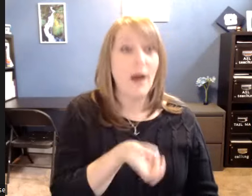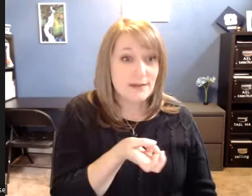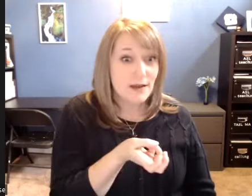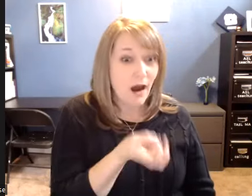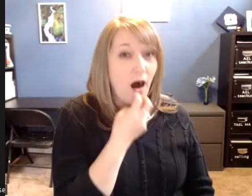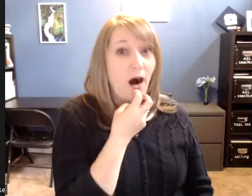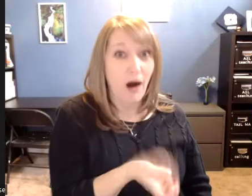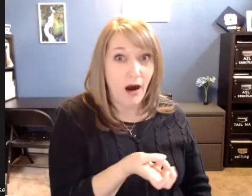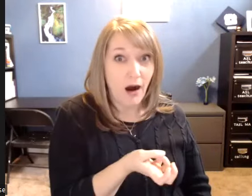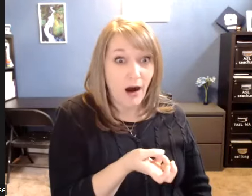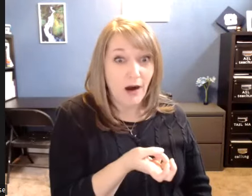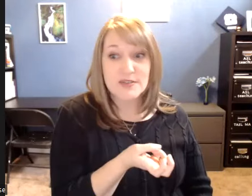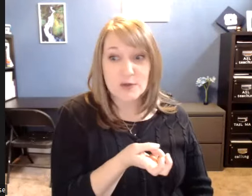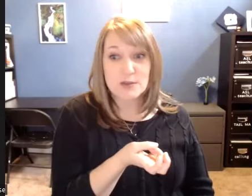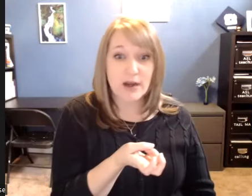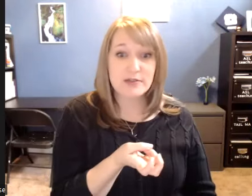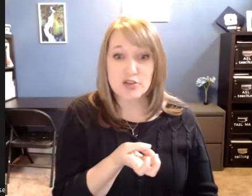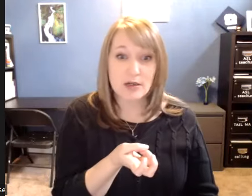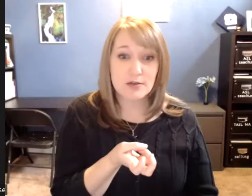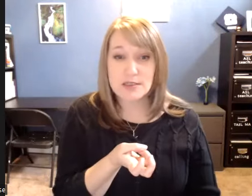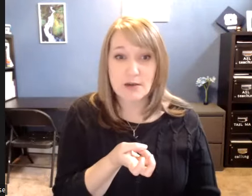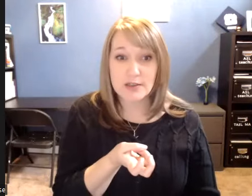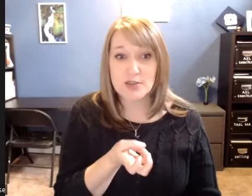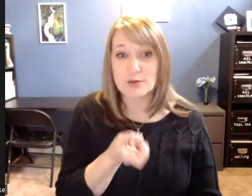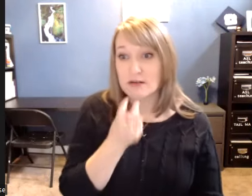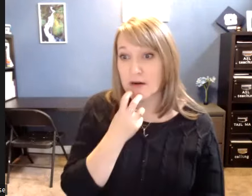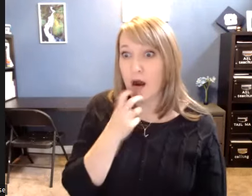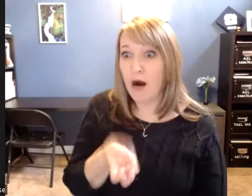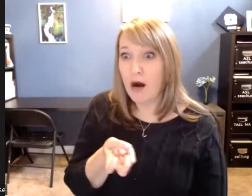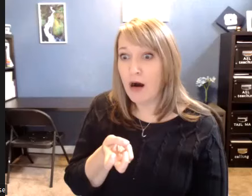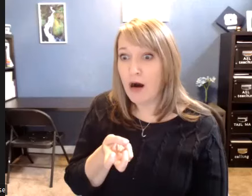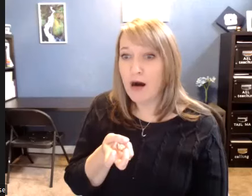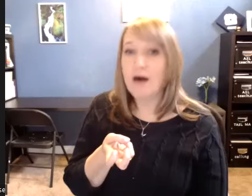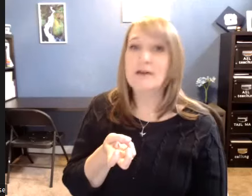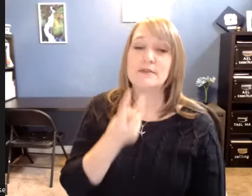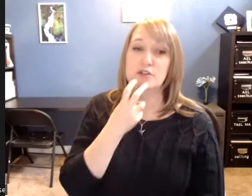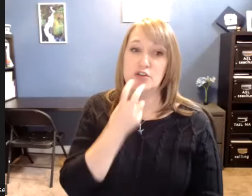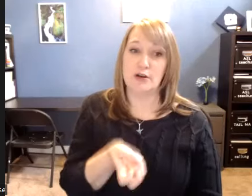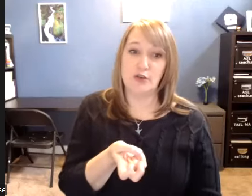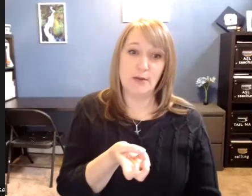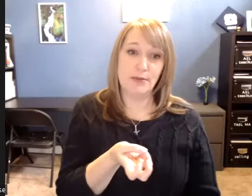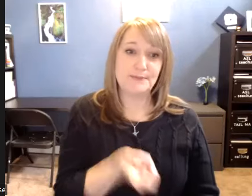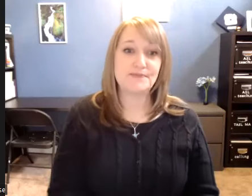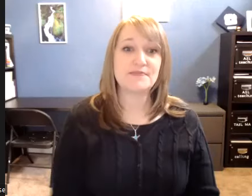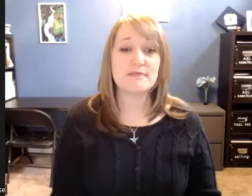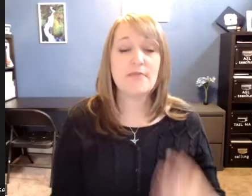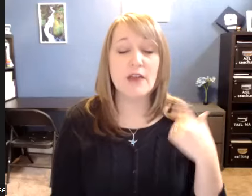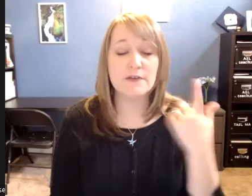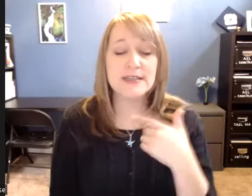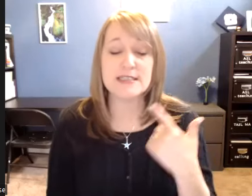What? I'm so surprised or shocked or astonished or whatever. Jaw drop. And your face needs to